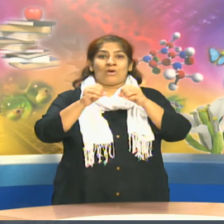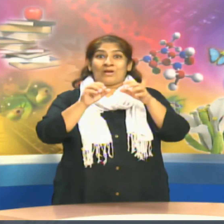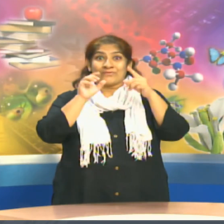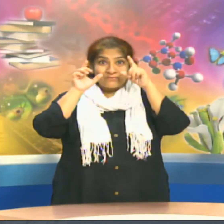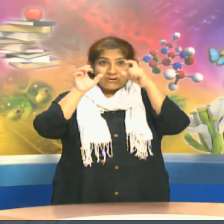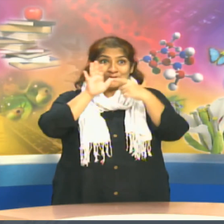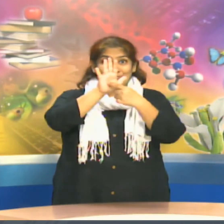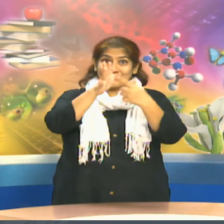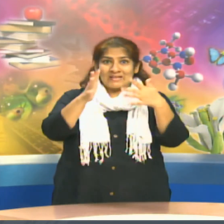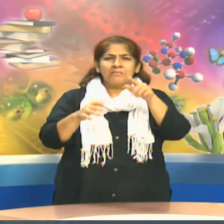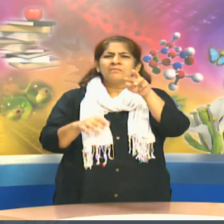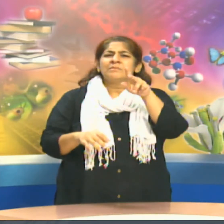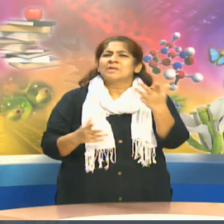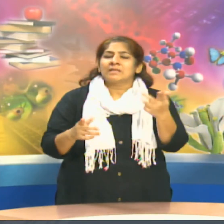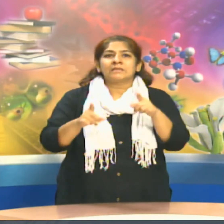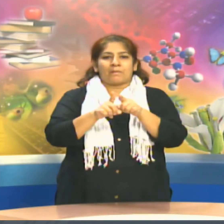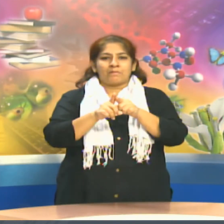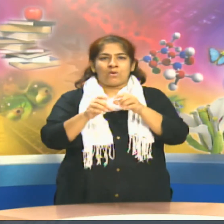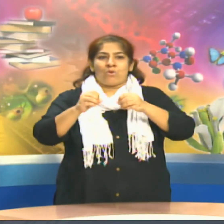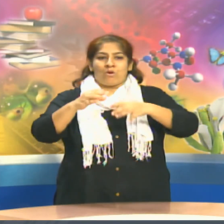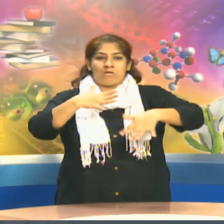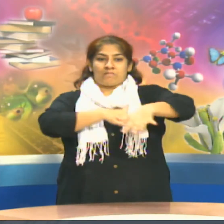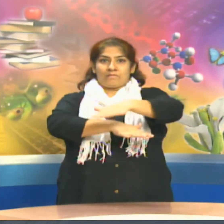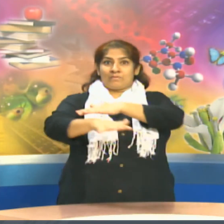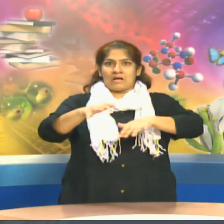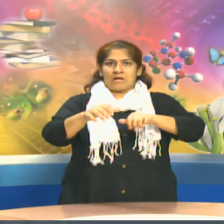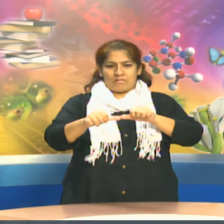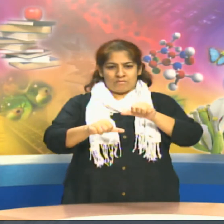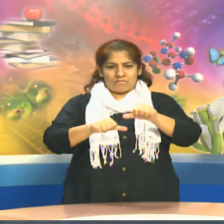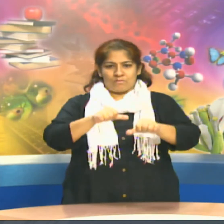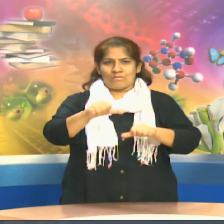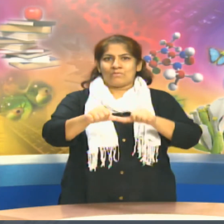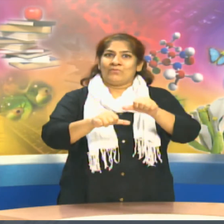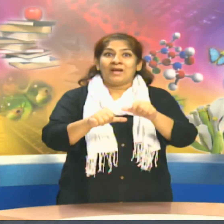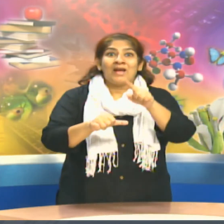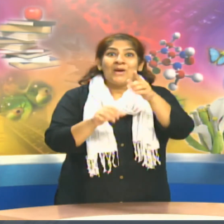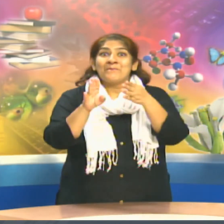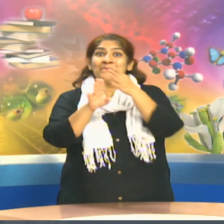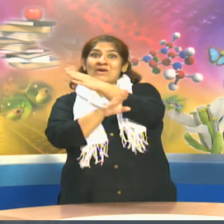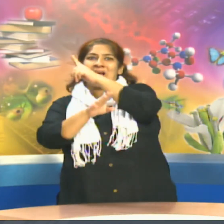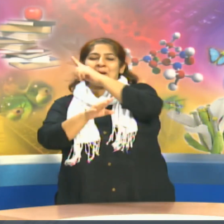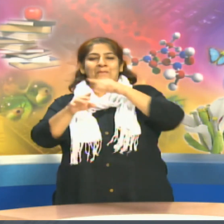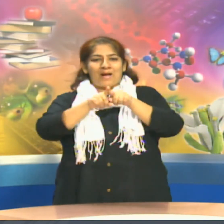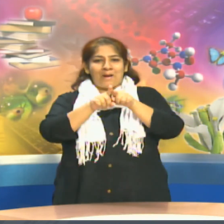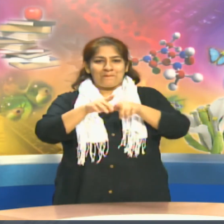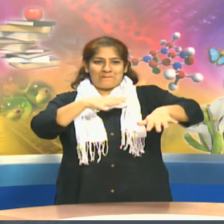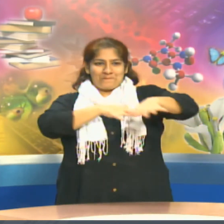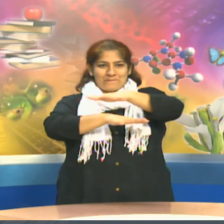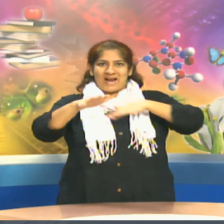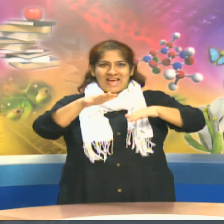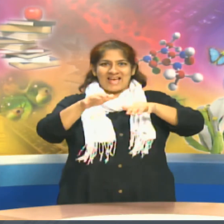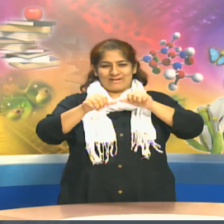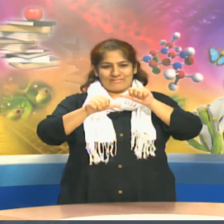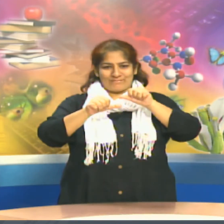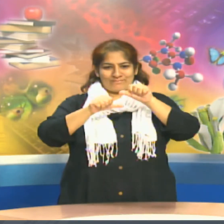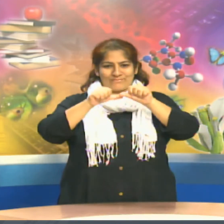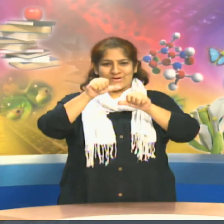Like you just saw in the slide, you saw in the picture, there are different processes involved in